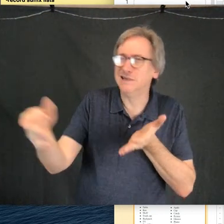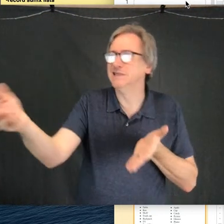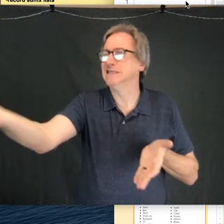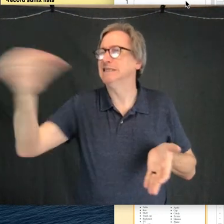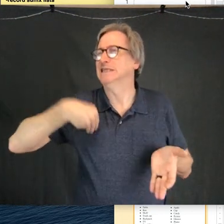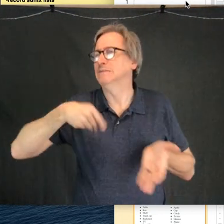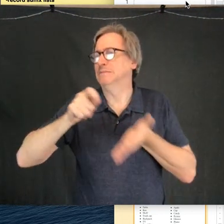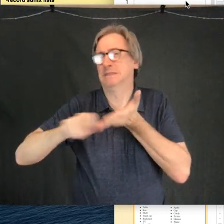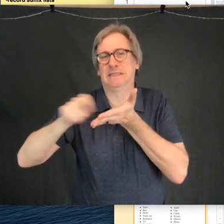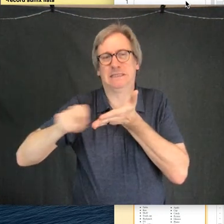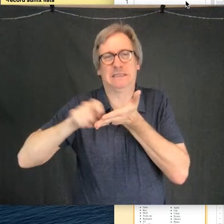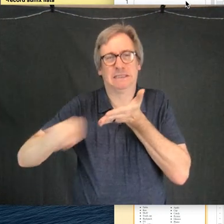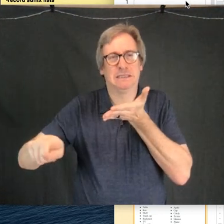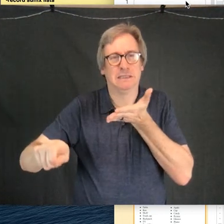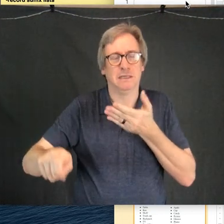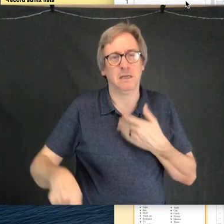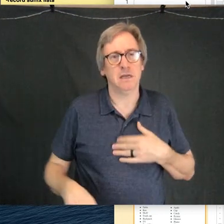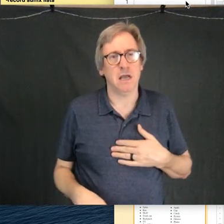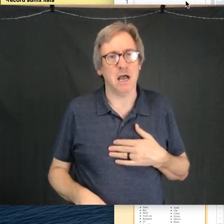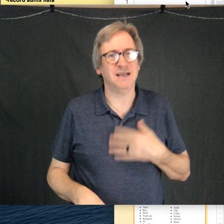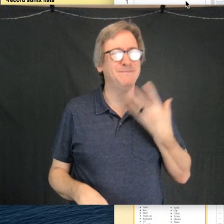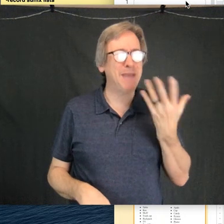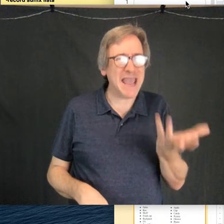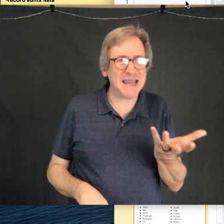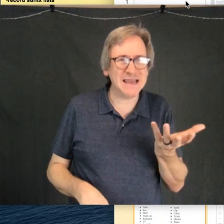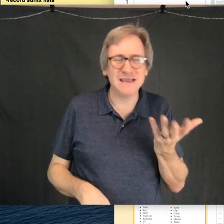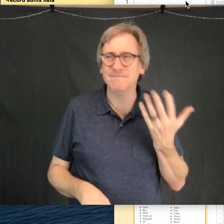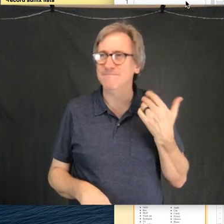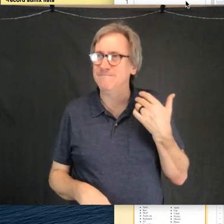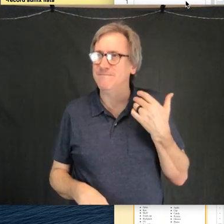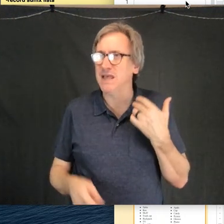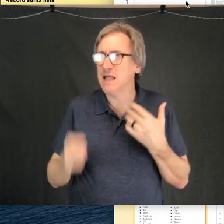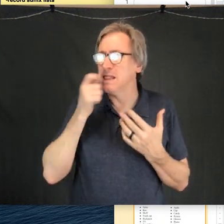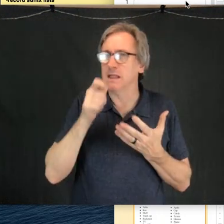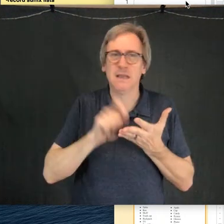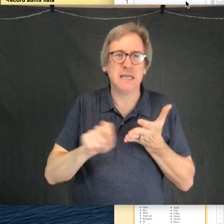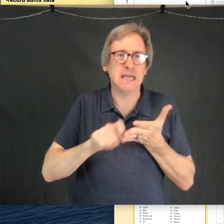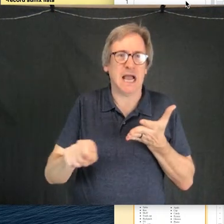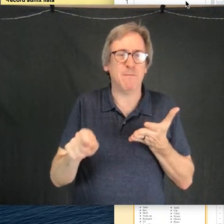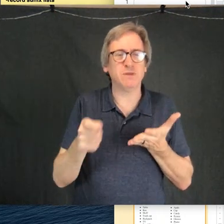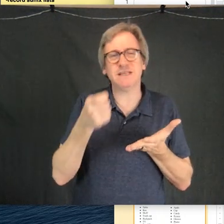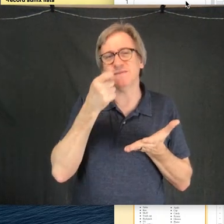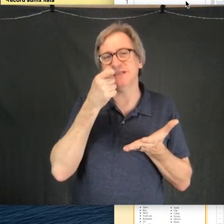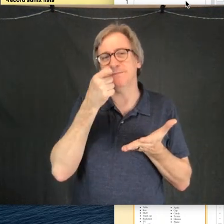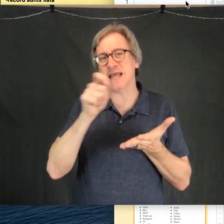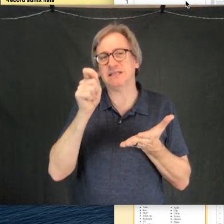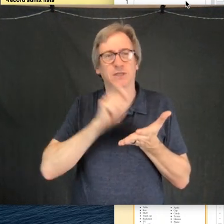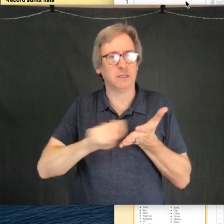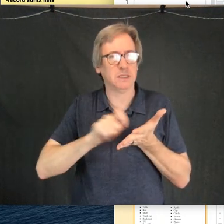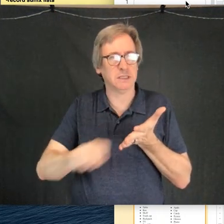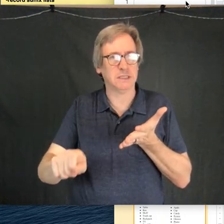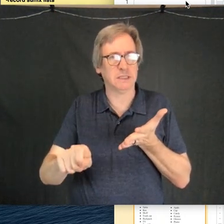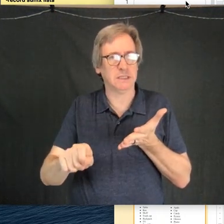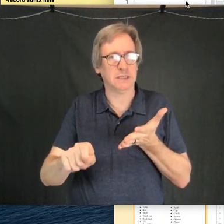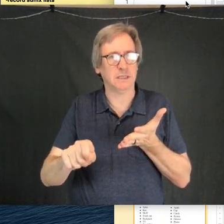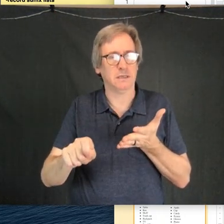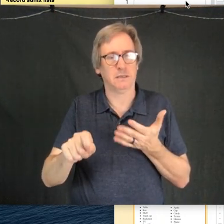Pen Most of the time I've seen pencil